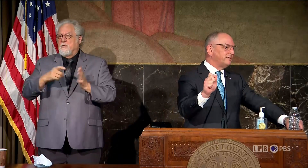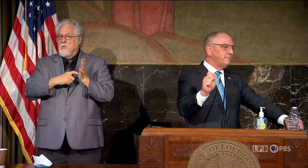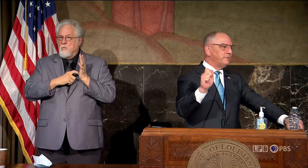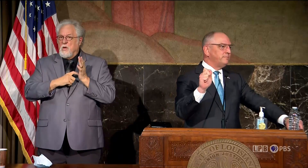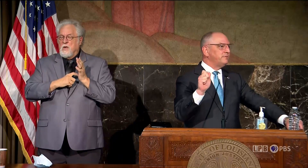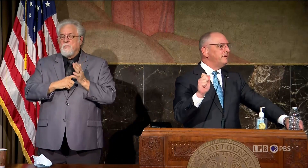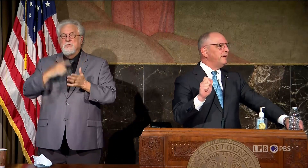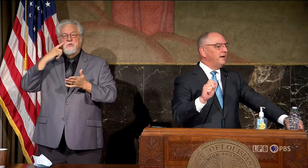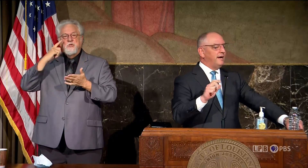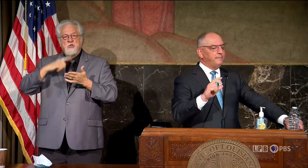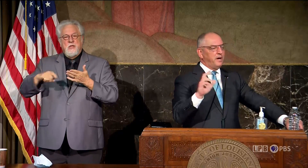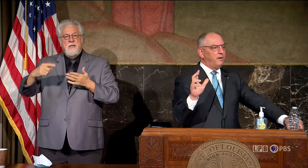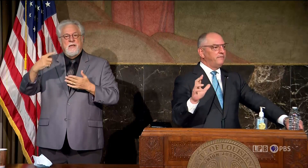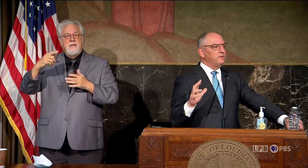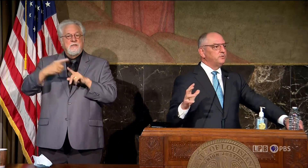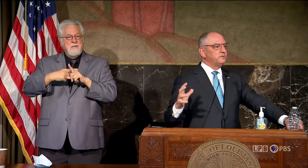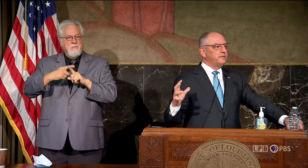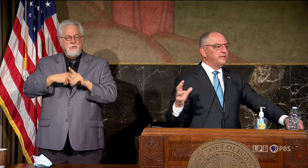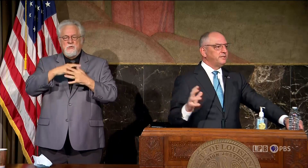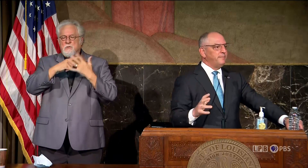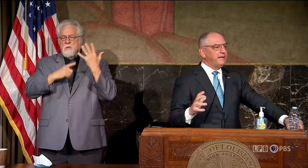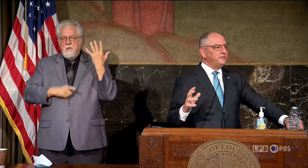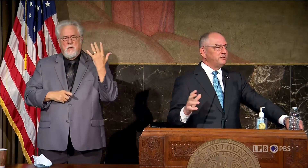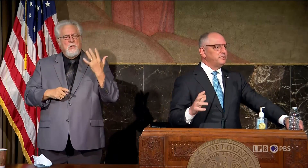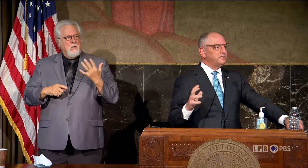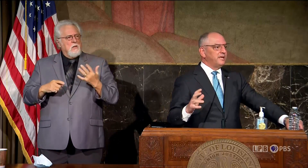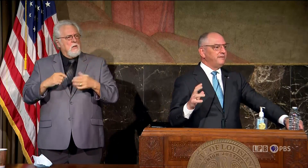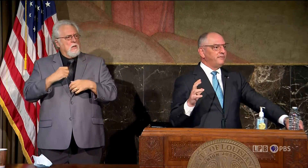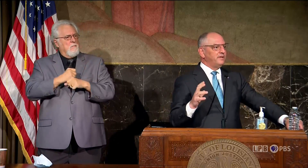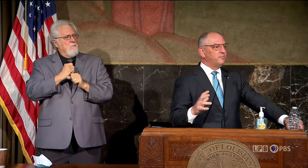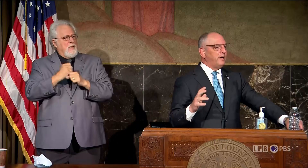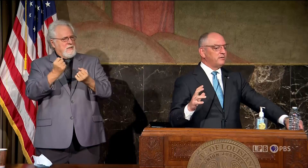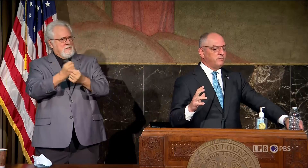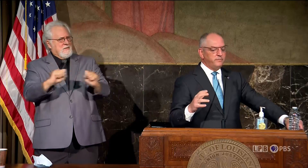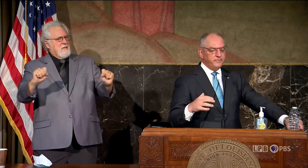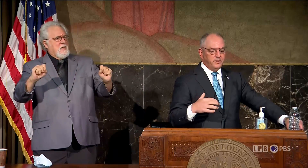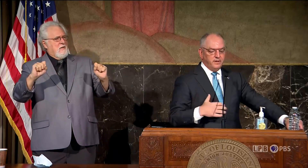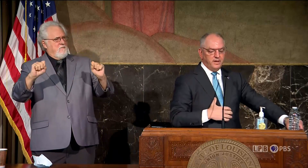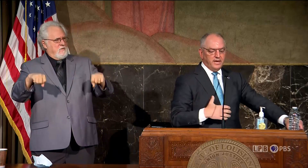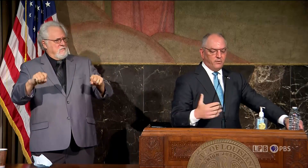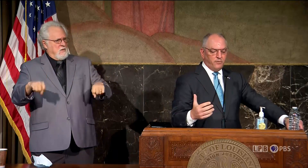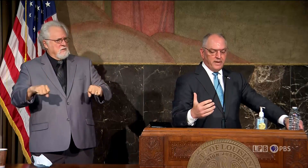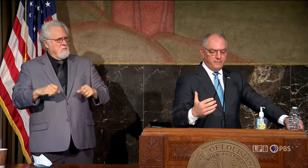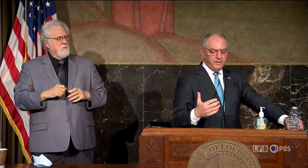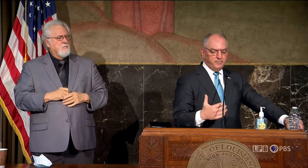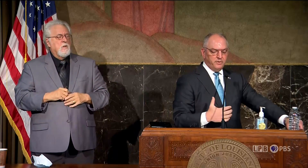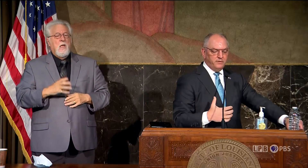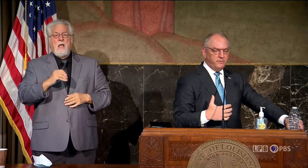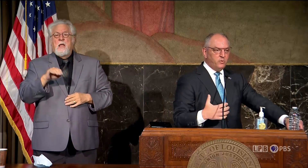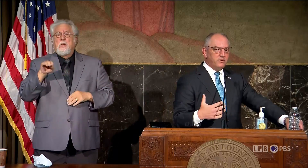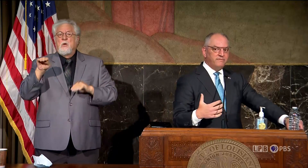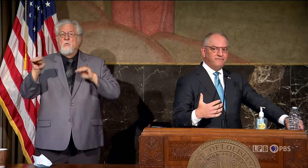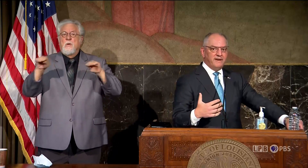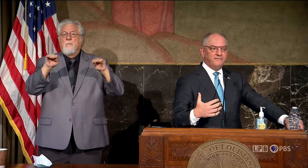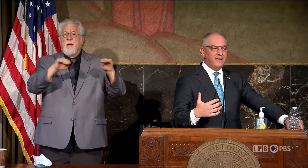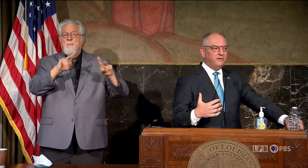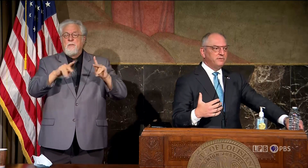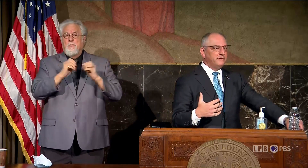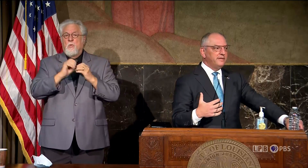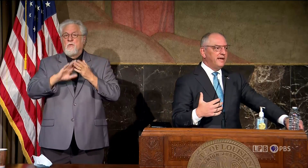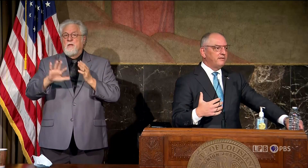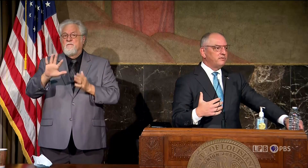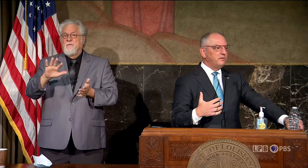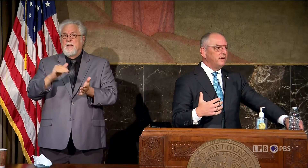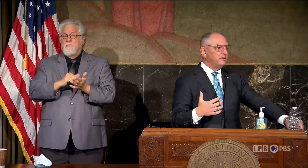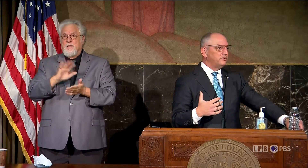checking for symptoms, all of those sorts of things to make it just as safe as possible. And I'll remind people of the more than